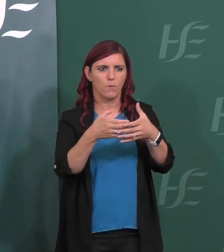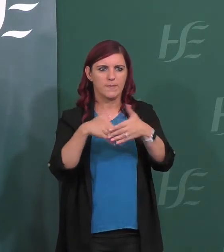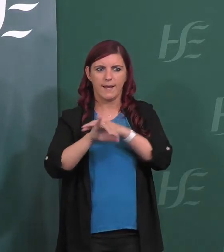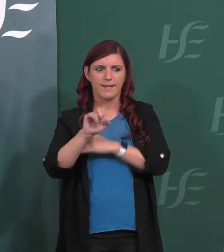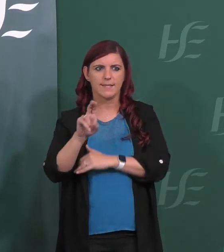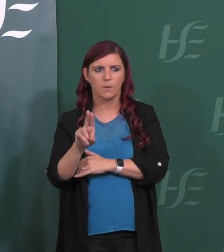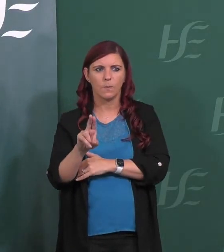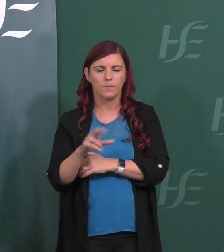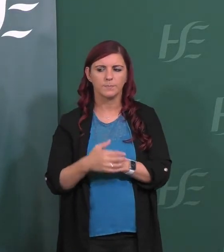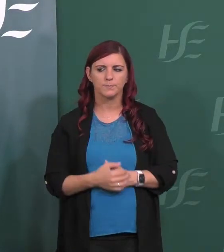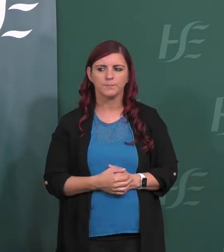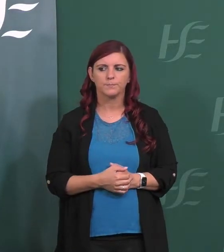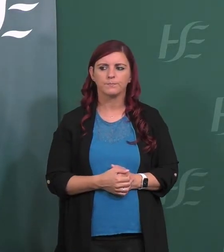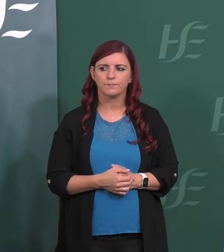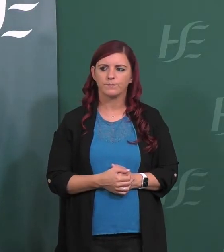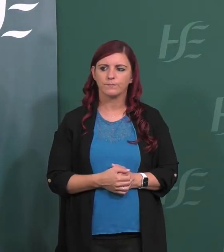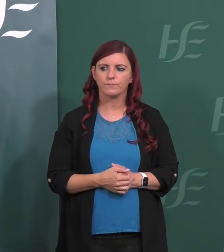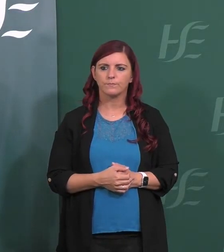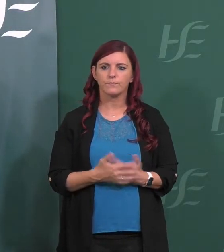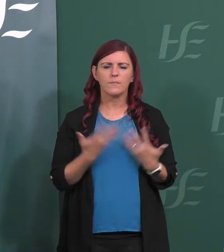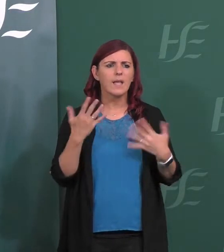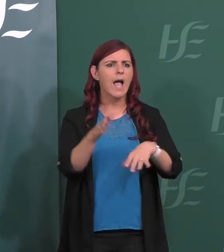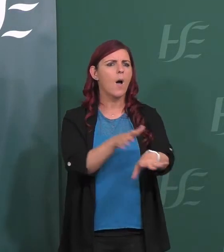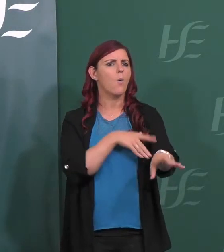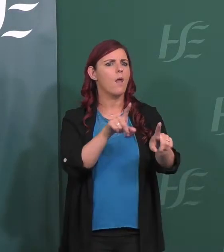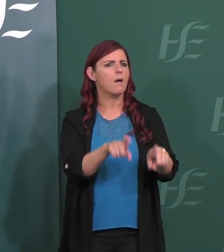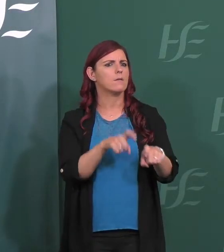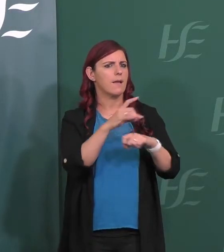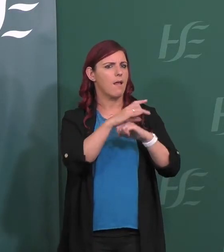ICU. Length of stay in hospital is averaging